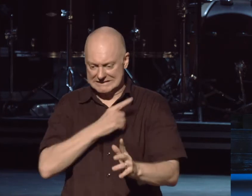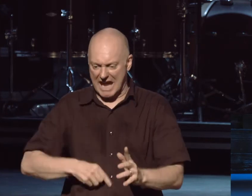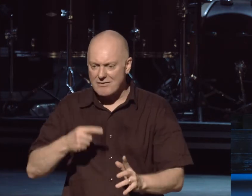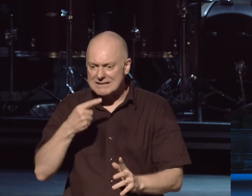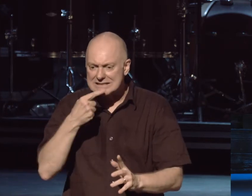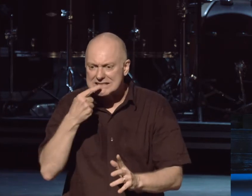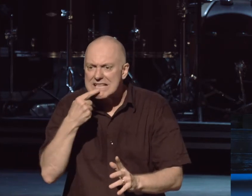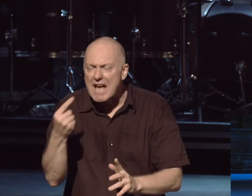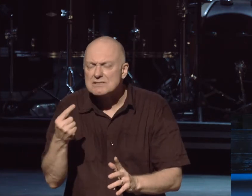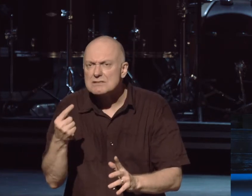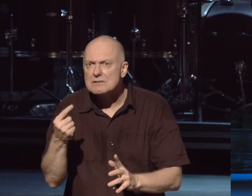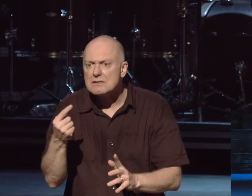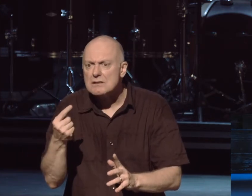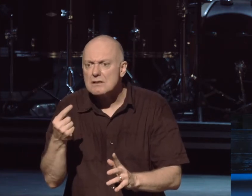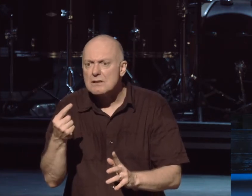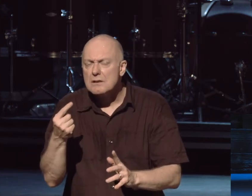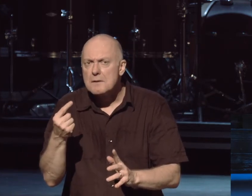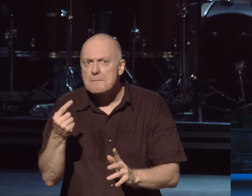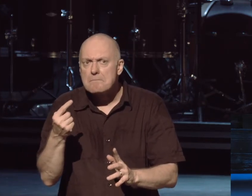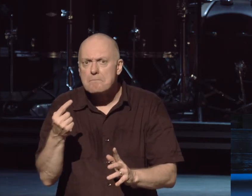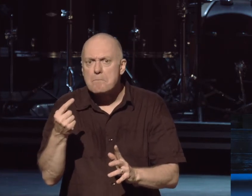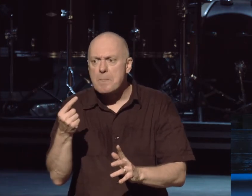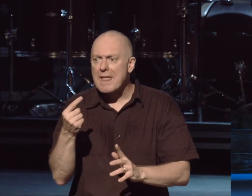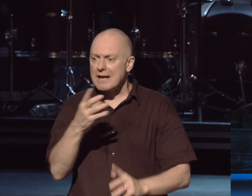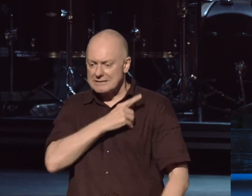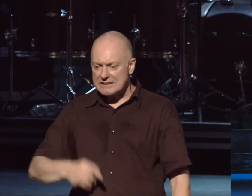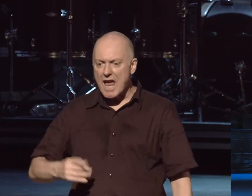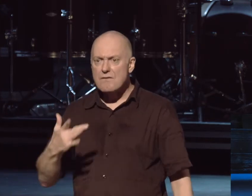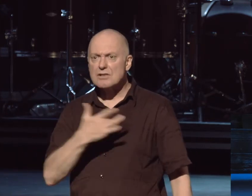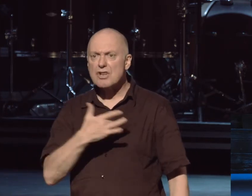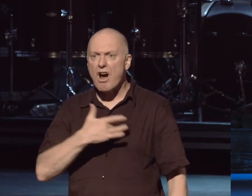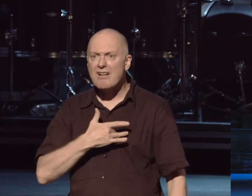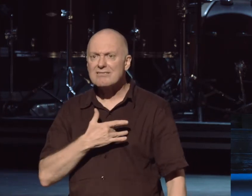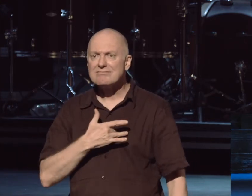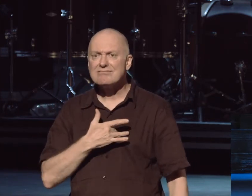what he's saying here is that his heart has never been good to begin with.